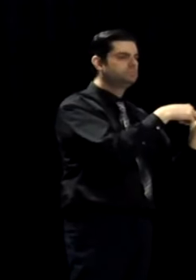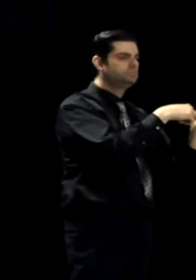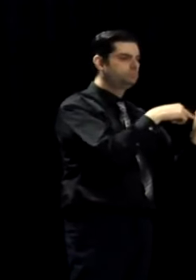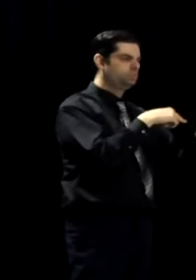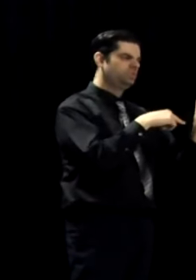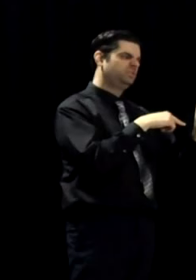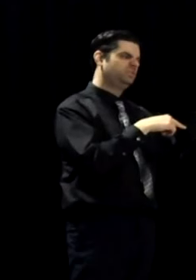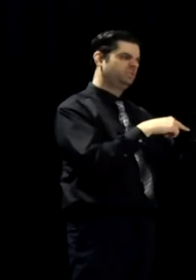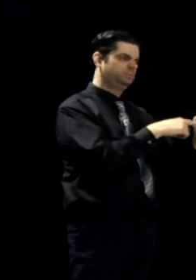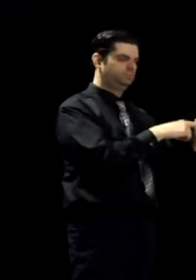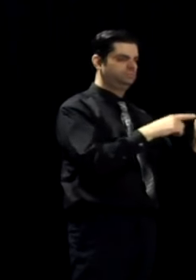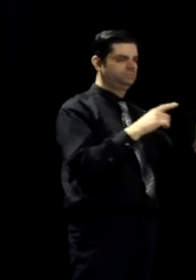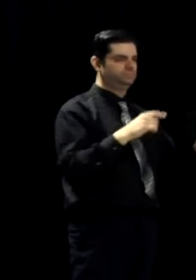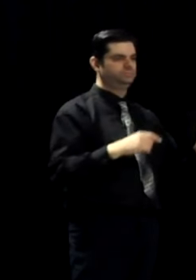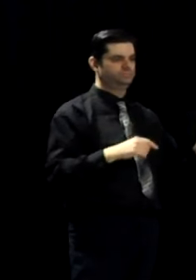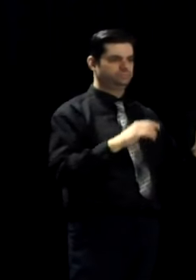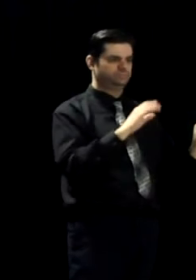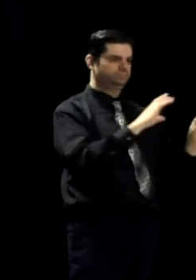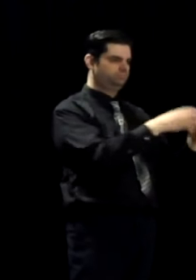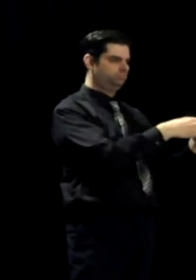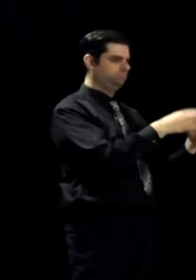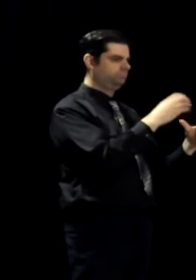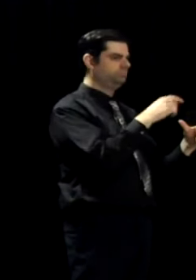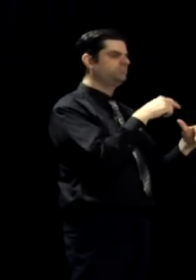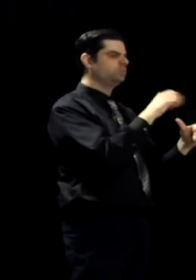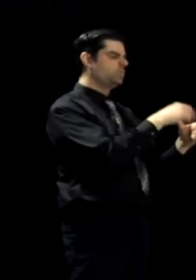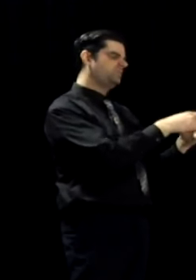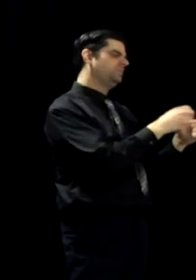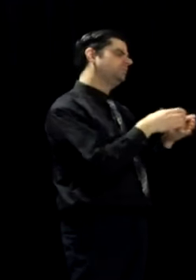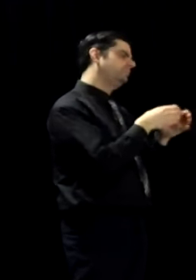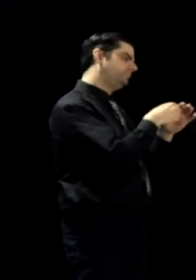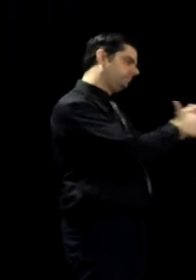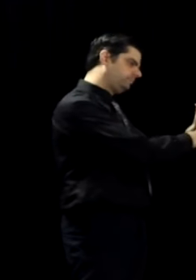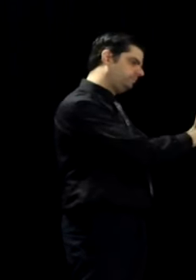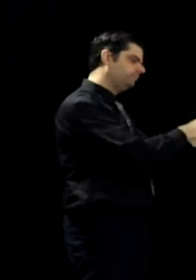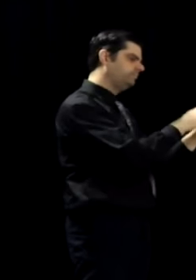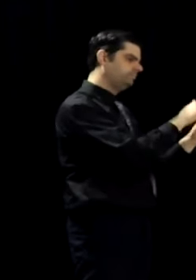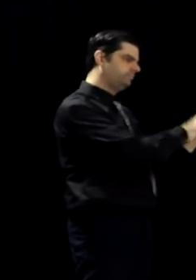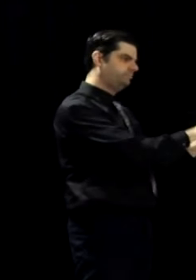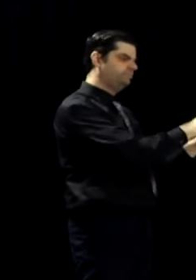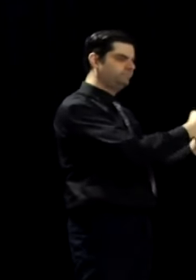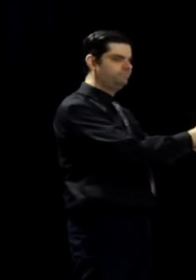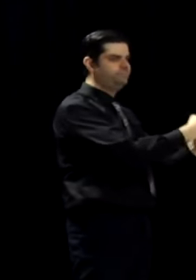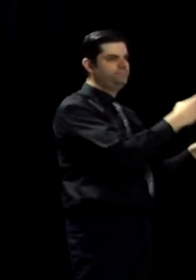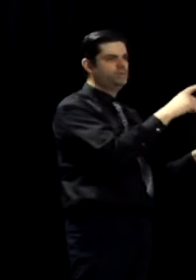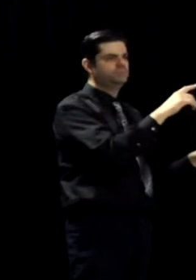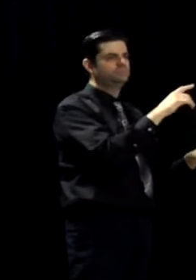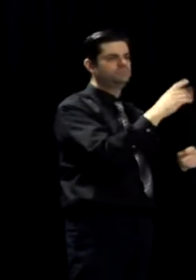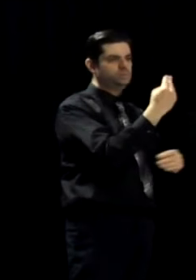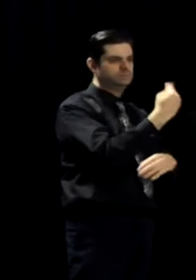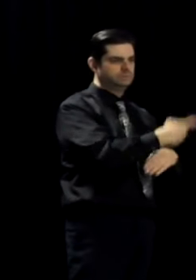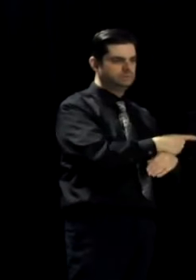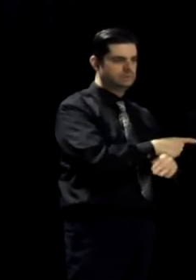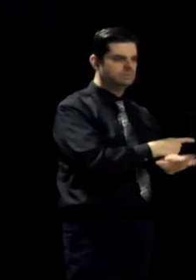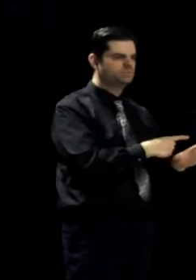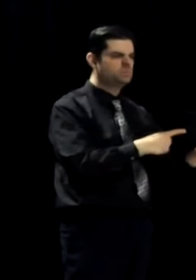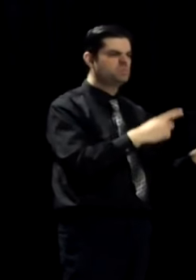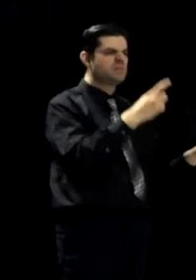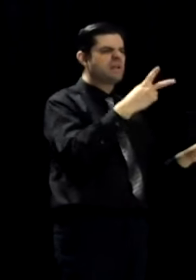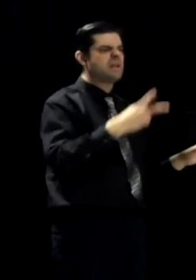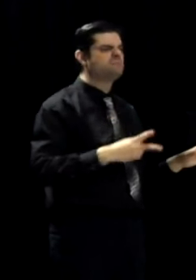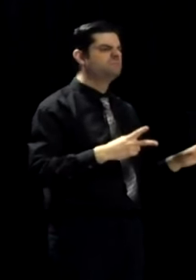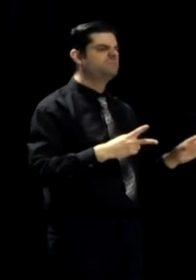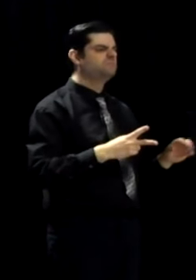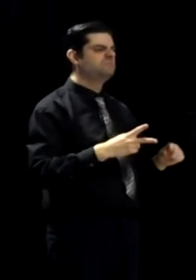for 14 days no matter what because of our new guidance, whereas others can come off after 7 days. So we're not even close to